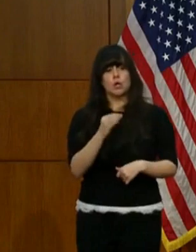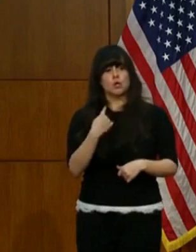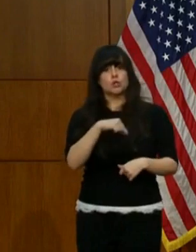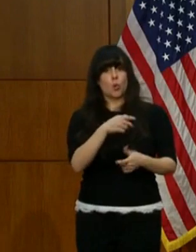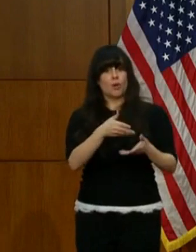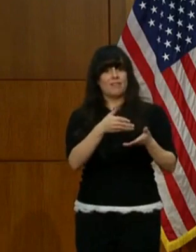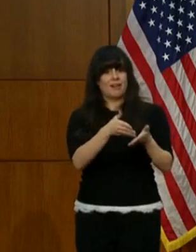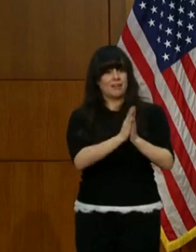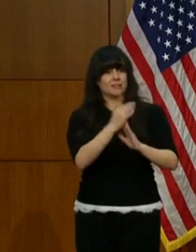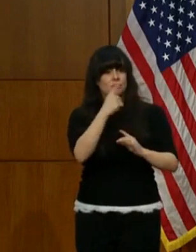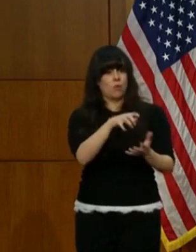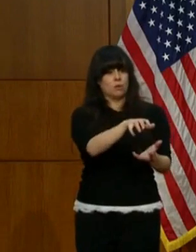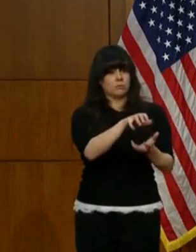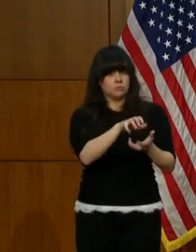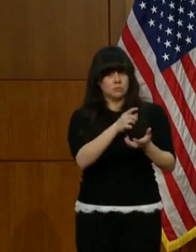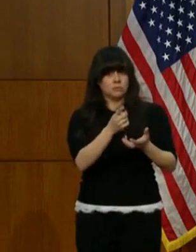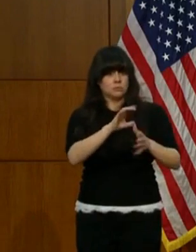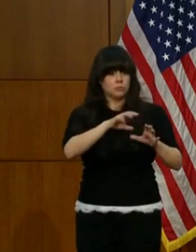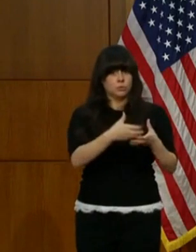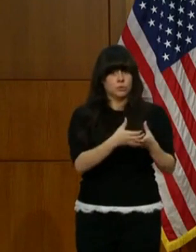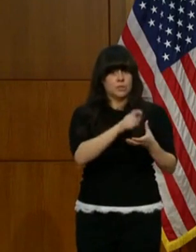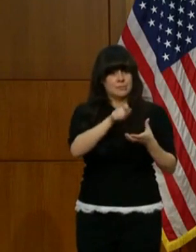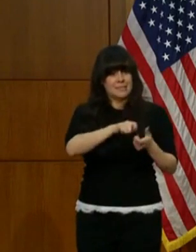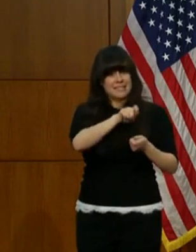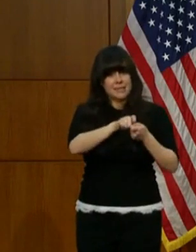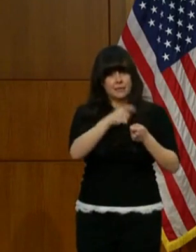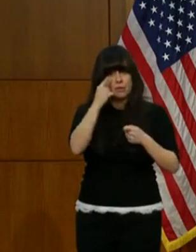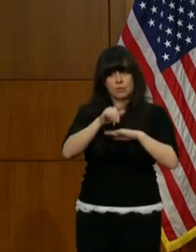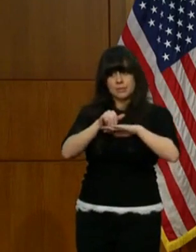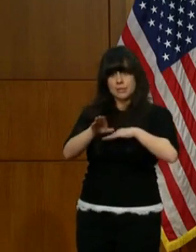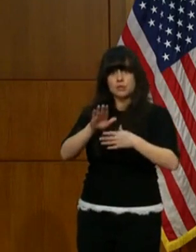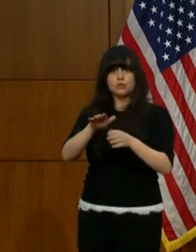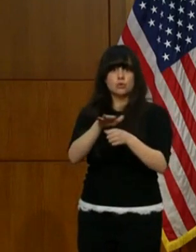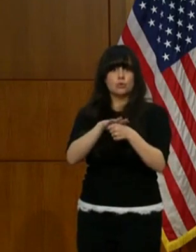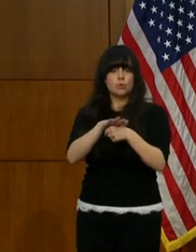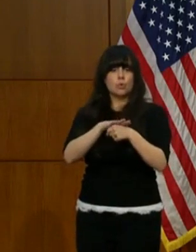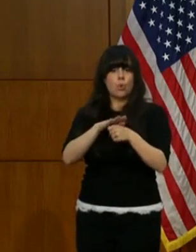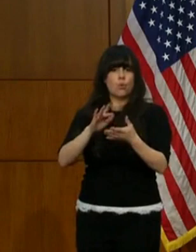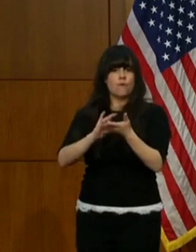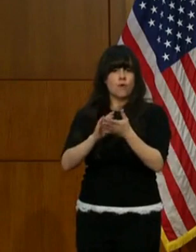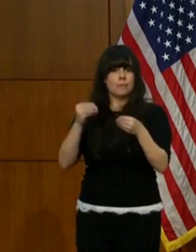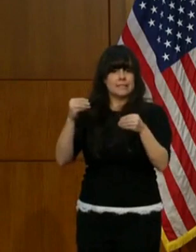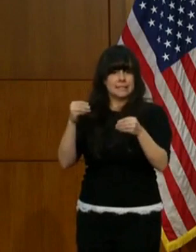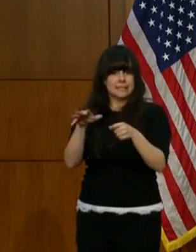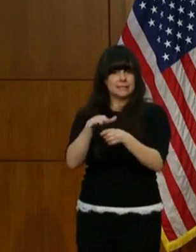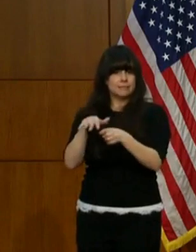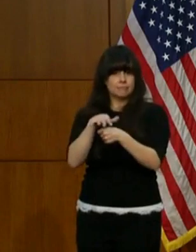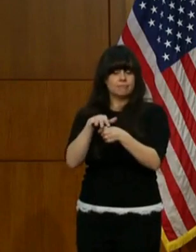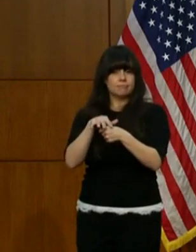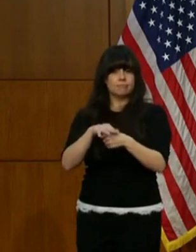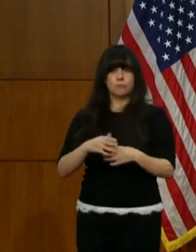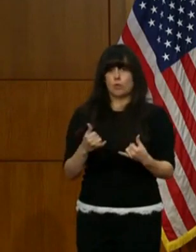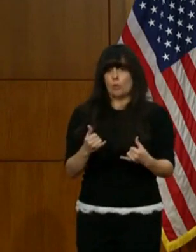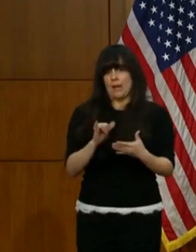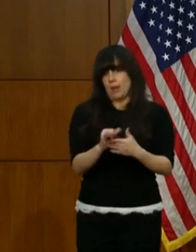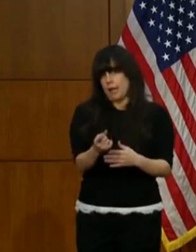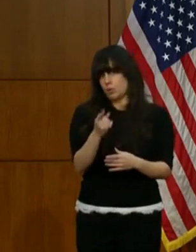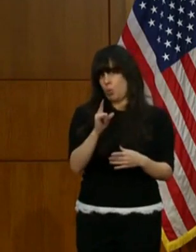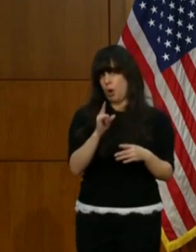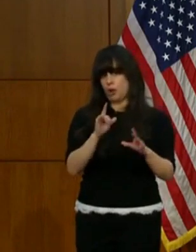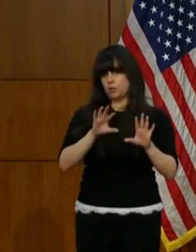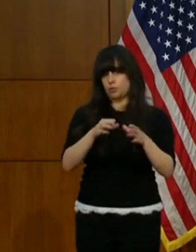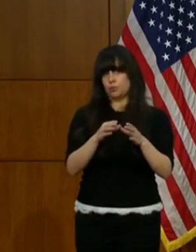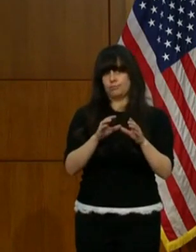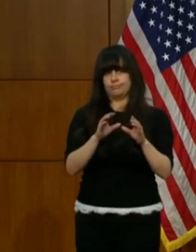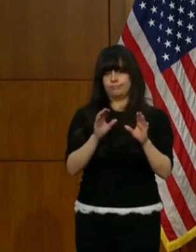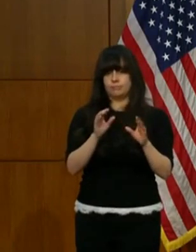our pharmacies through their partnership with the federal government. Right now in Virginia, that's just one pharmacy chain, but our